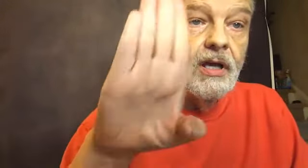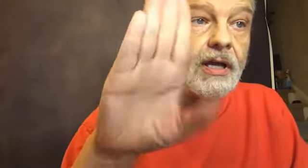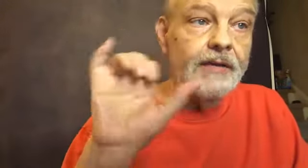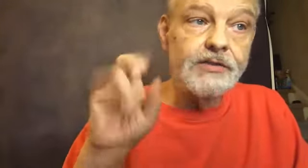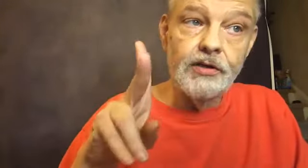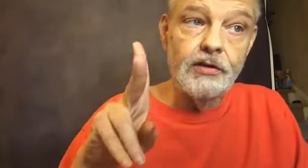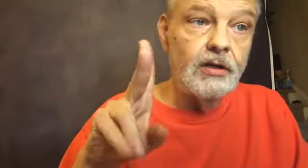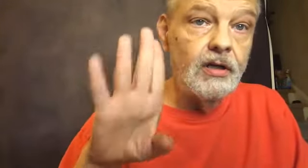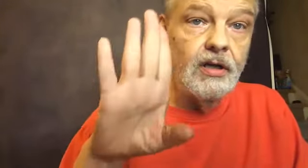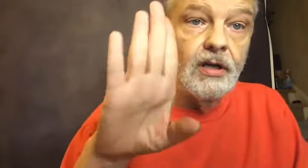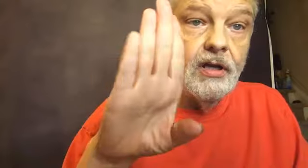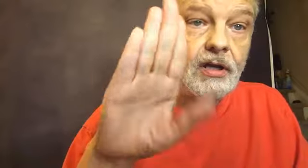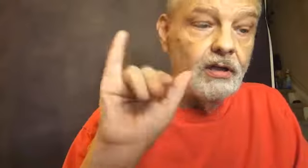Again, these are.